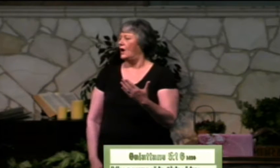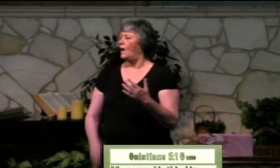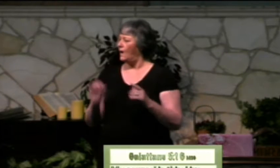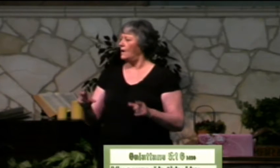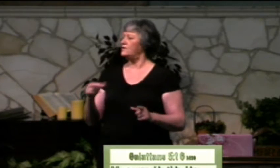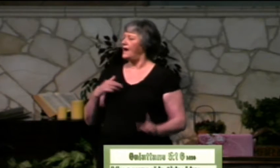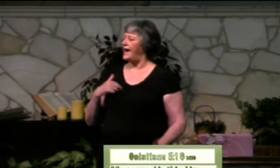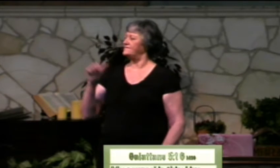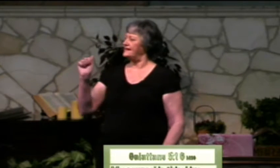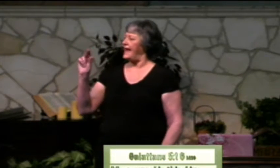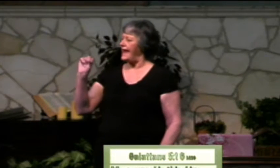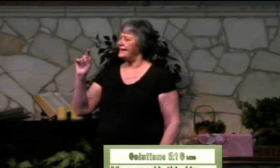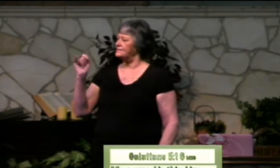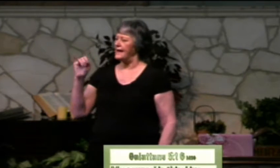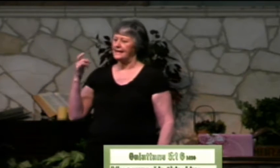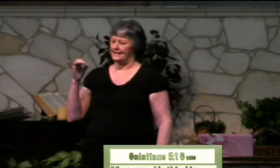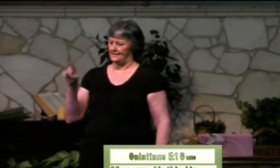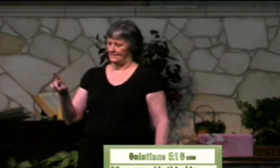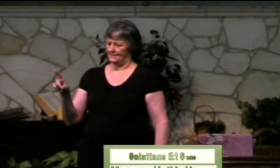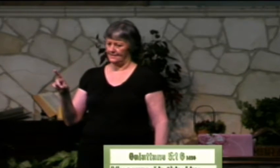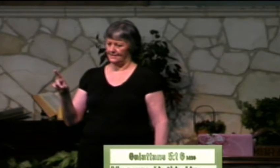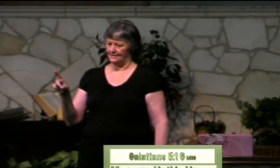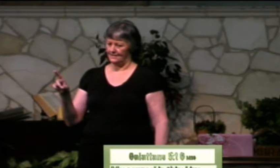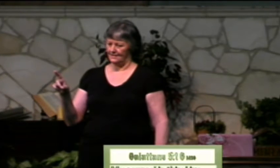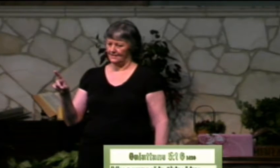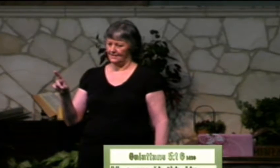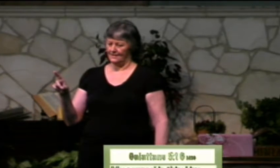Or you have an animated.